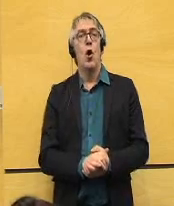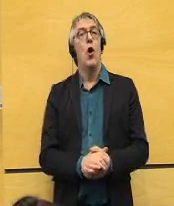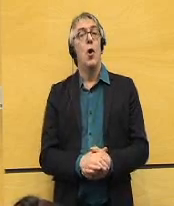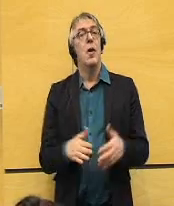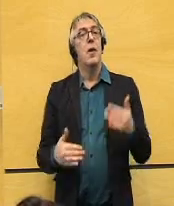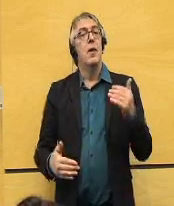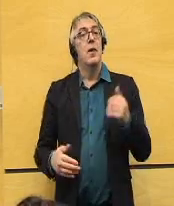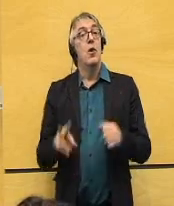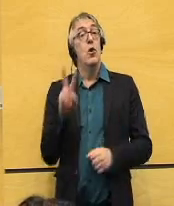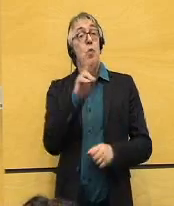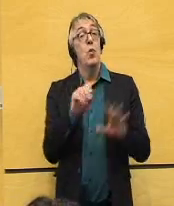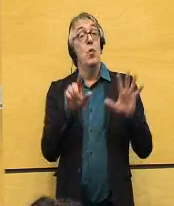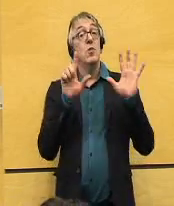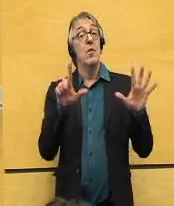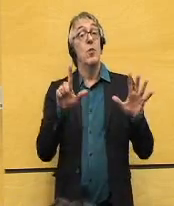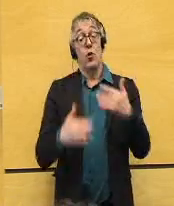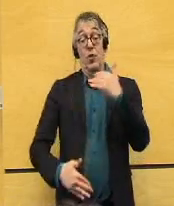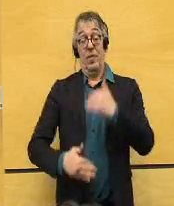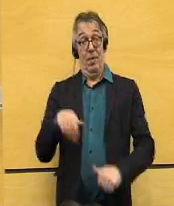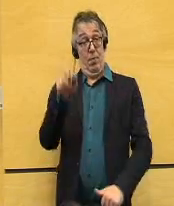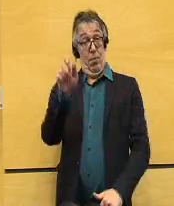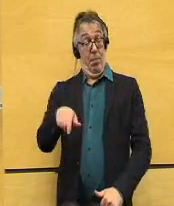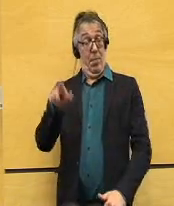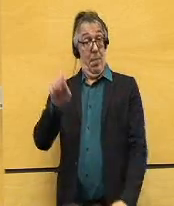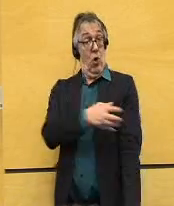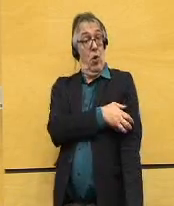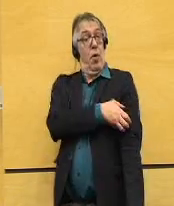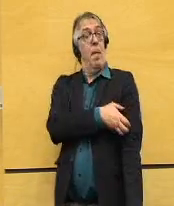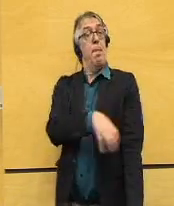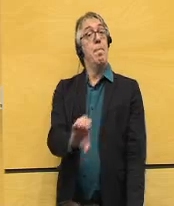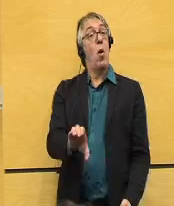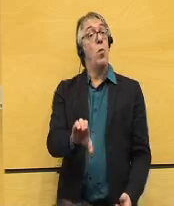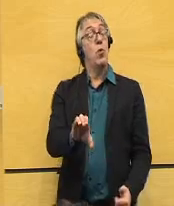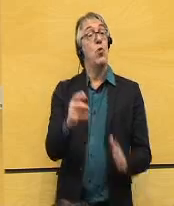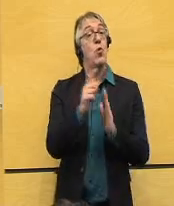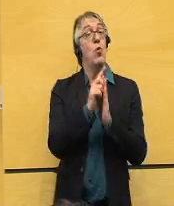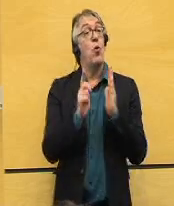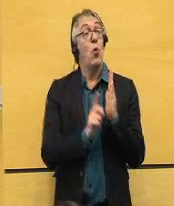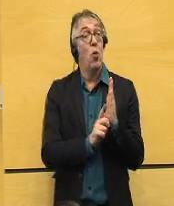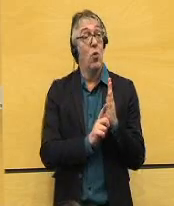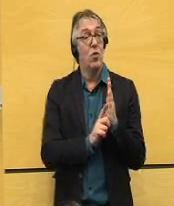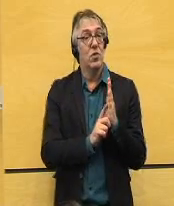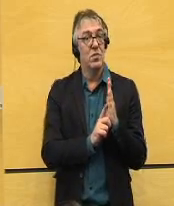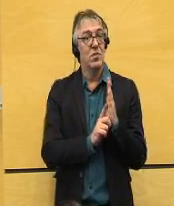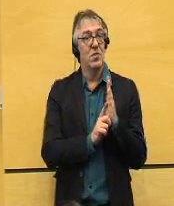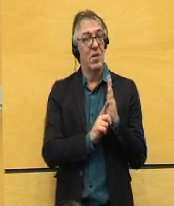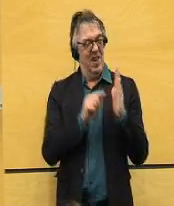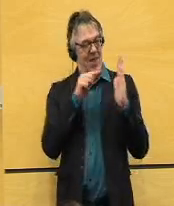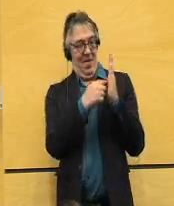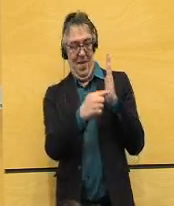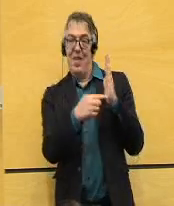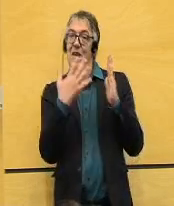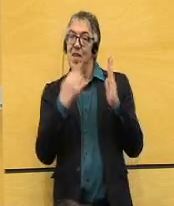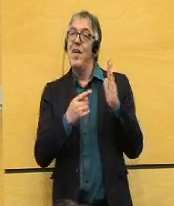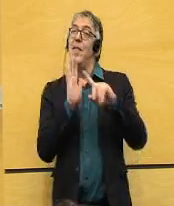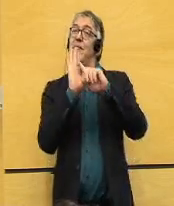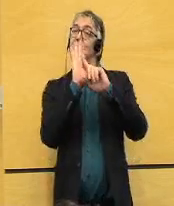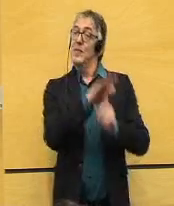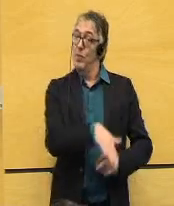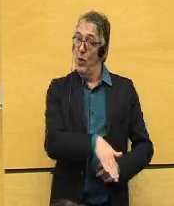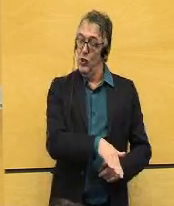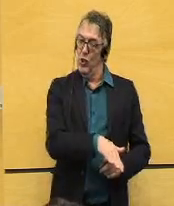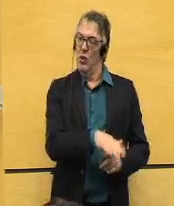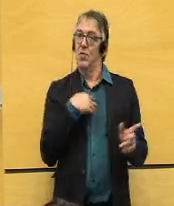Act of 2007, particularly its conceptualization of the notion of discrimination, as well as